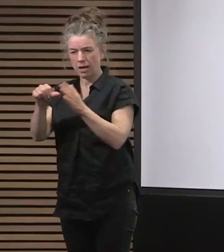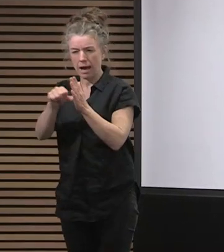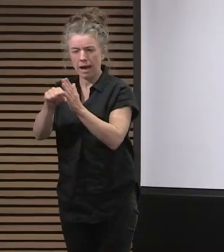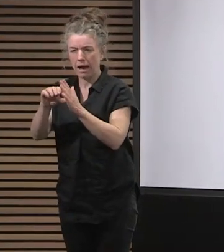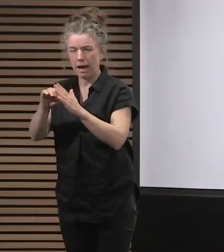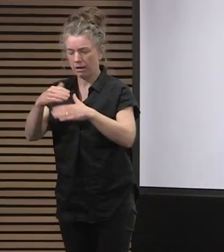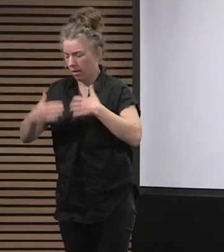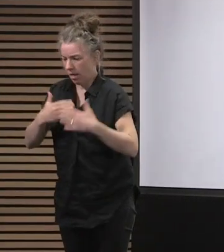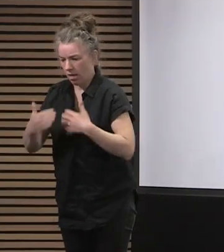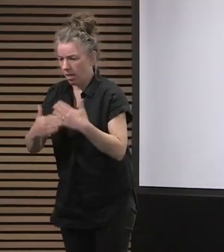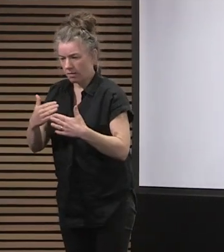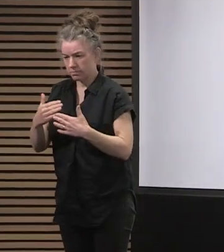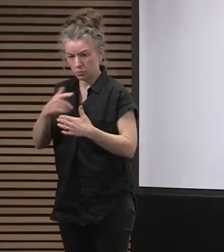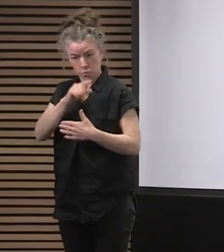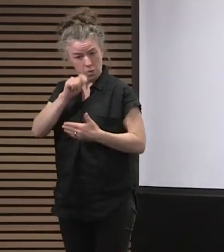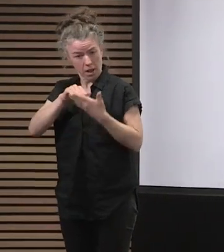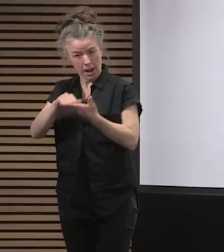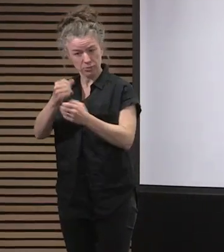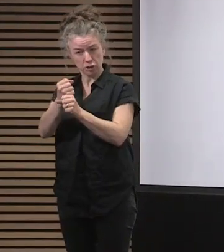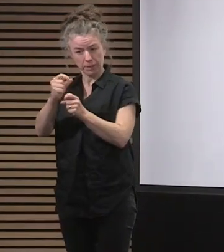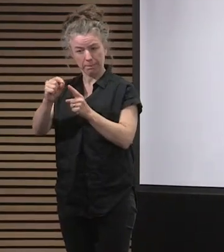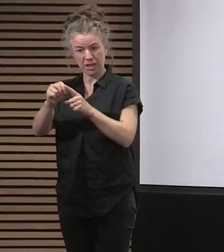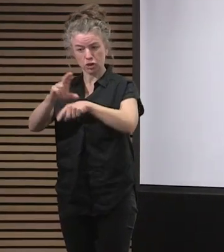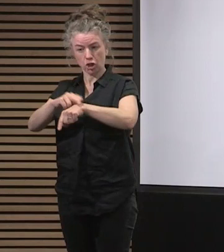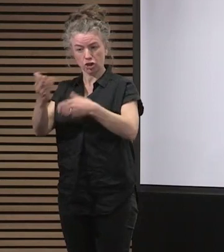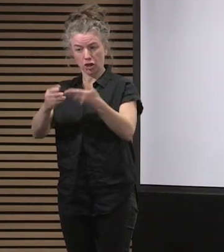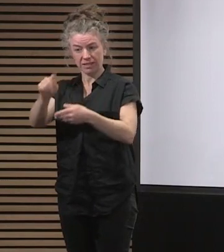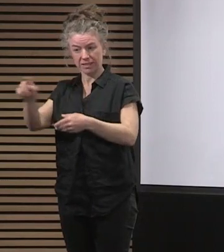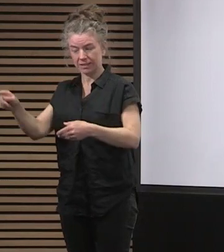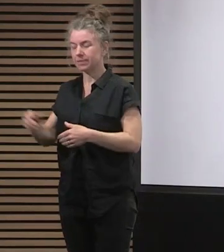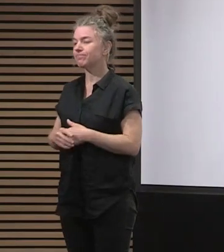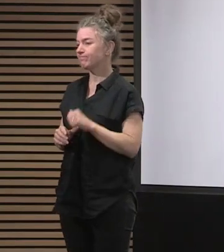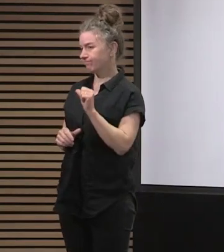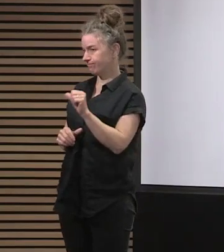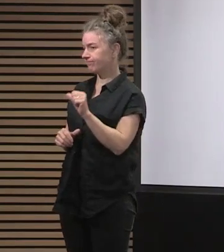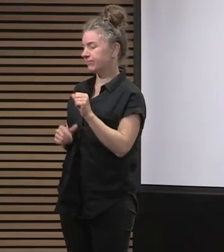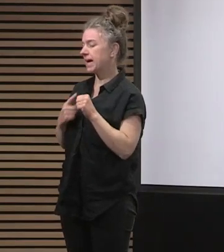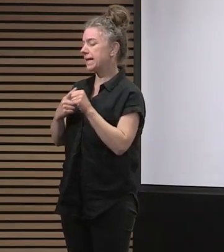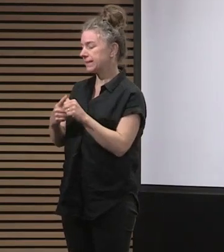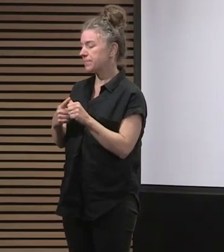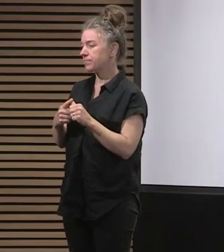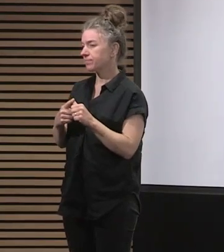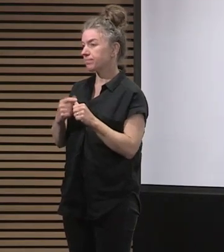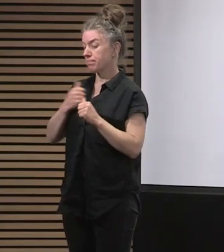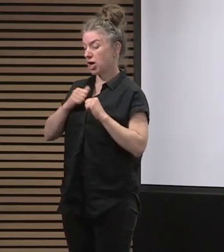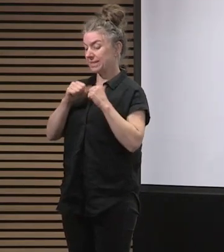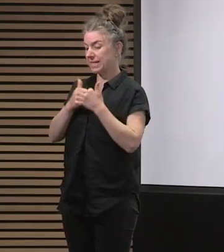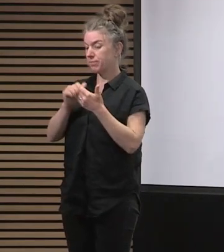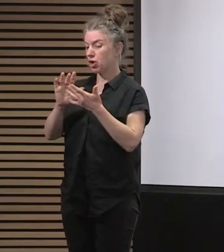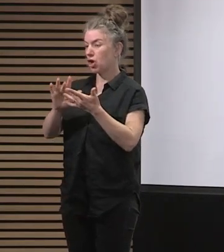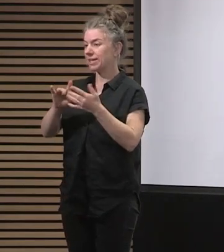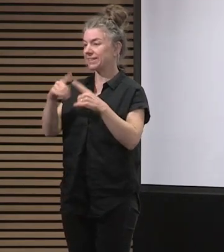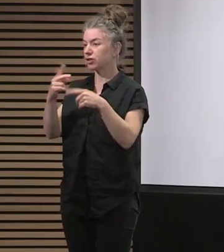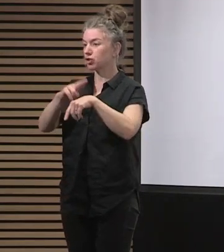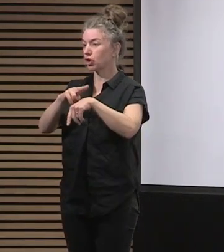services? Yes, there is. And my team were in touch with general practice leaders over the weekend, and I spoke with a couple of them as